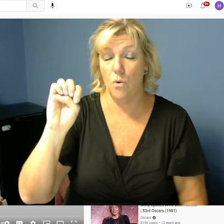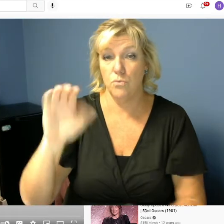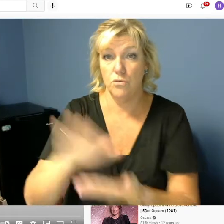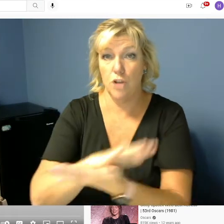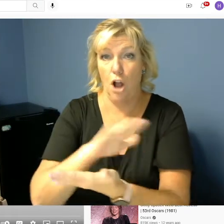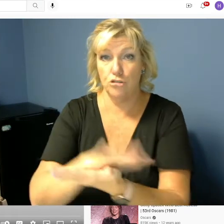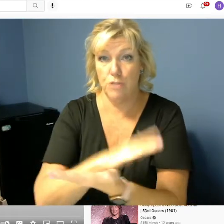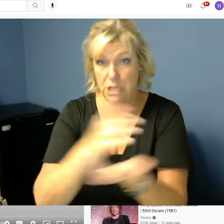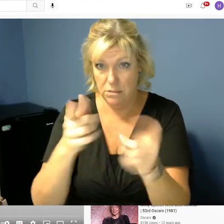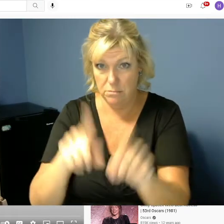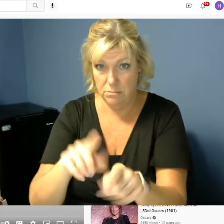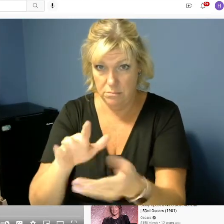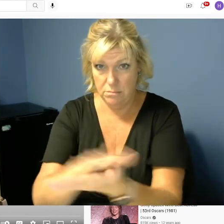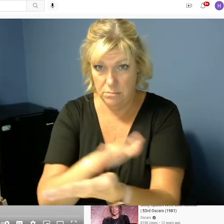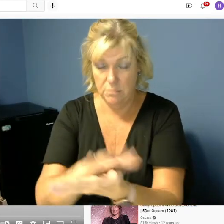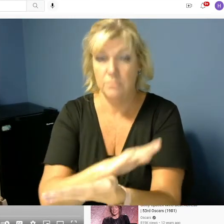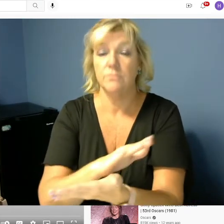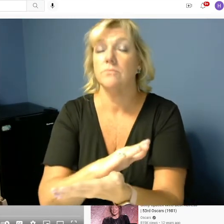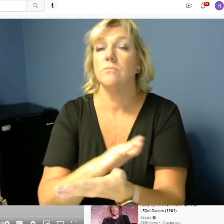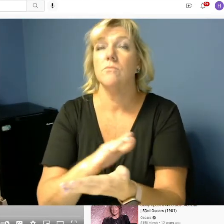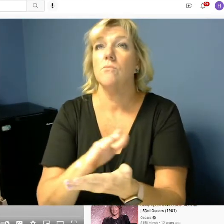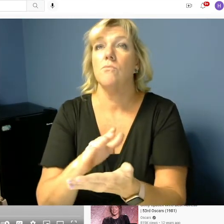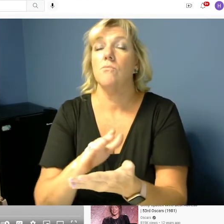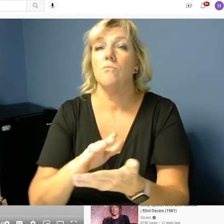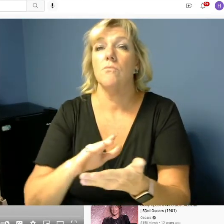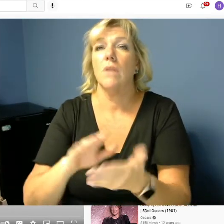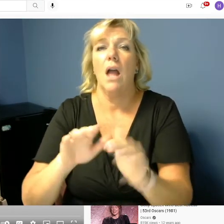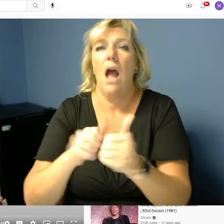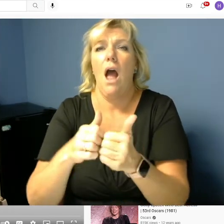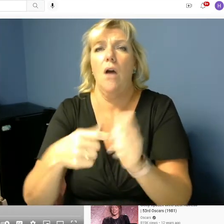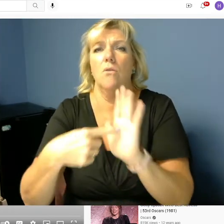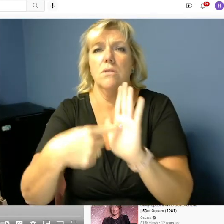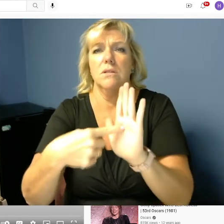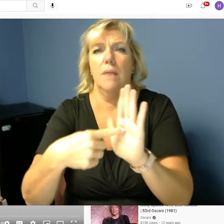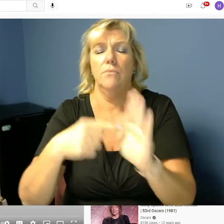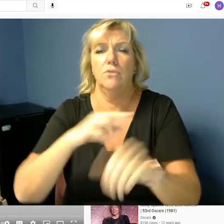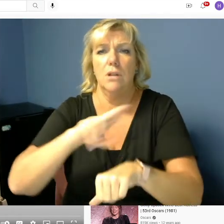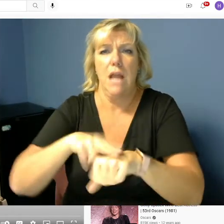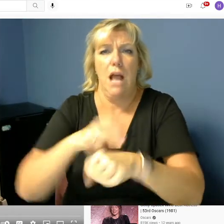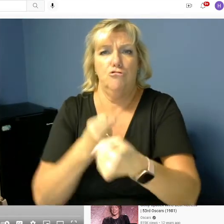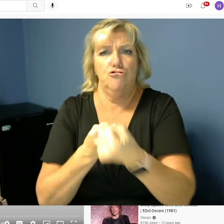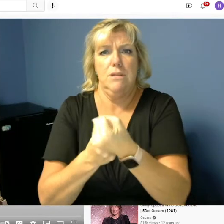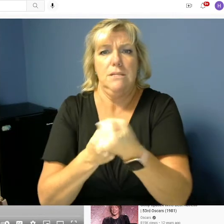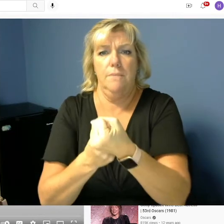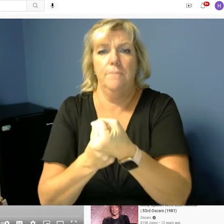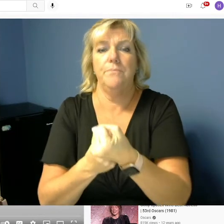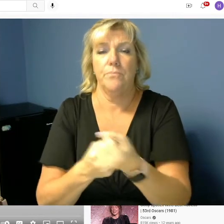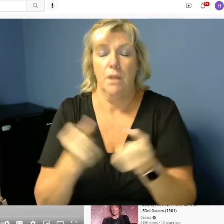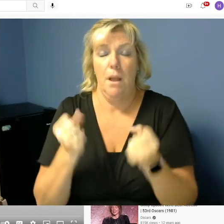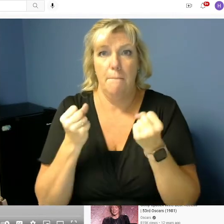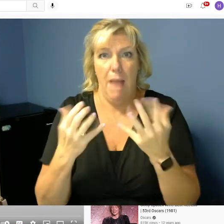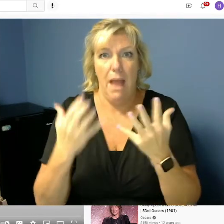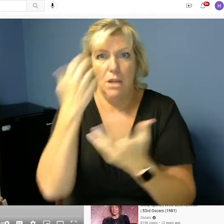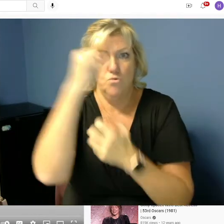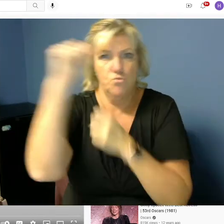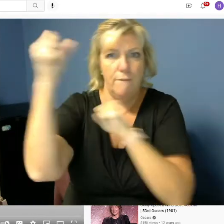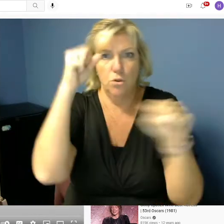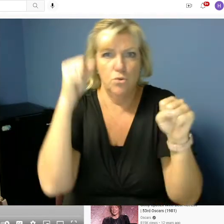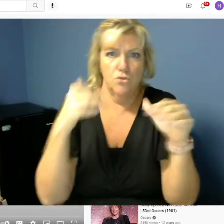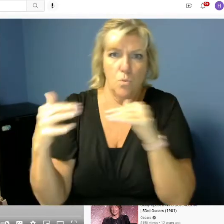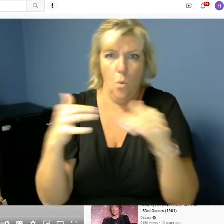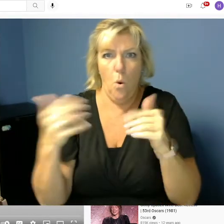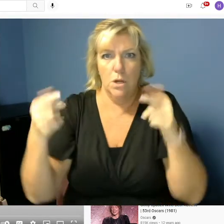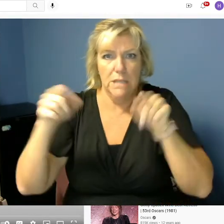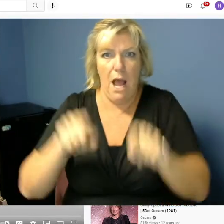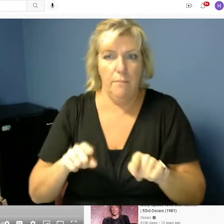in South American countries. Those countries break free from their colonial oppressors. And, we're feeling pretty good about this, right? Like,